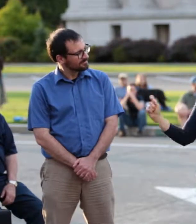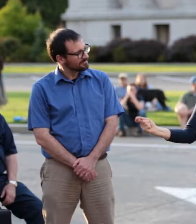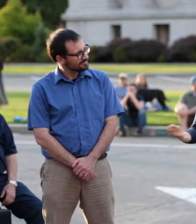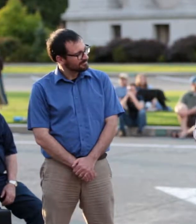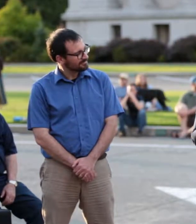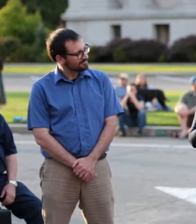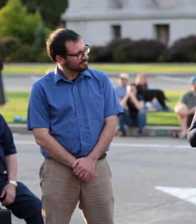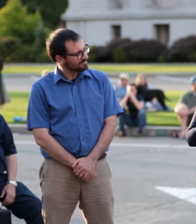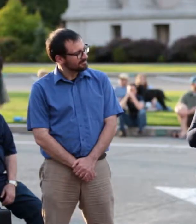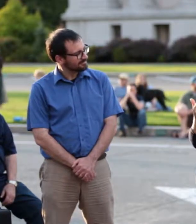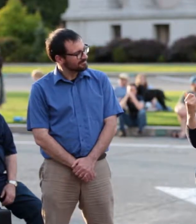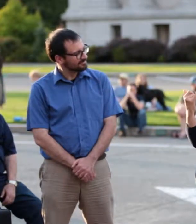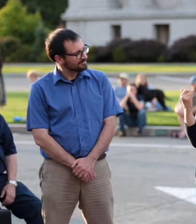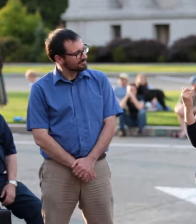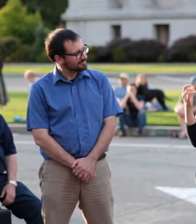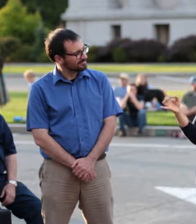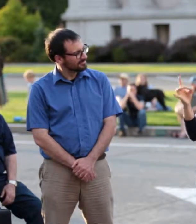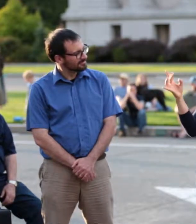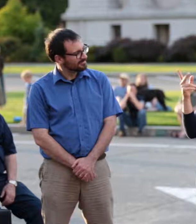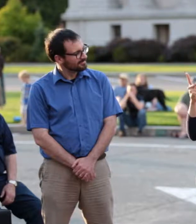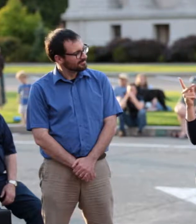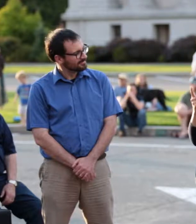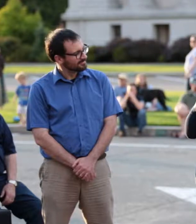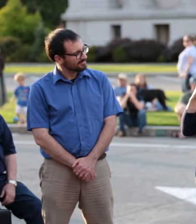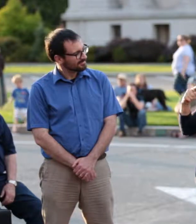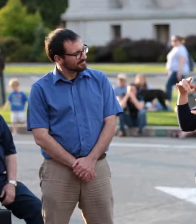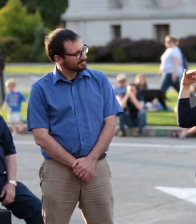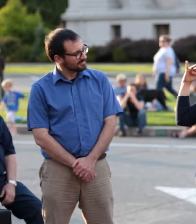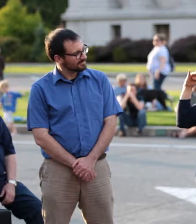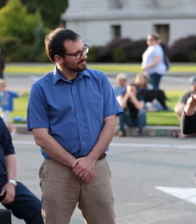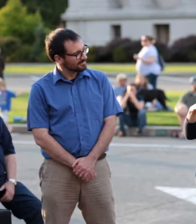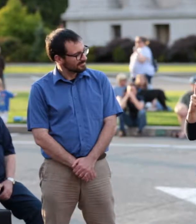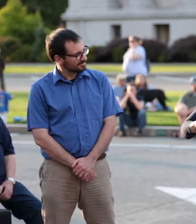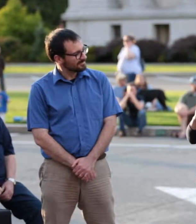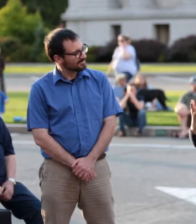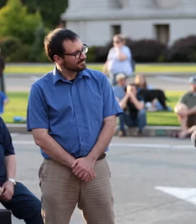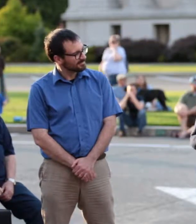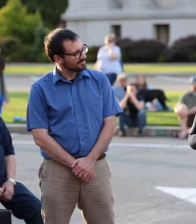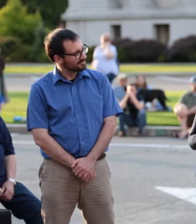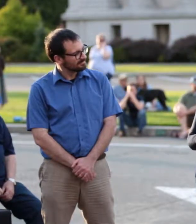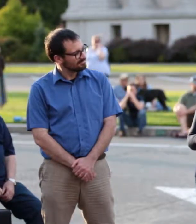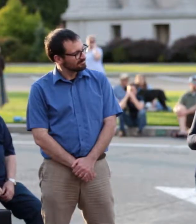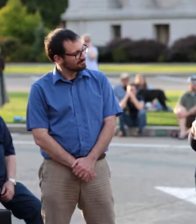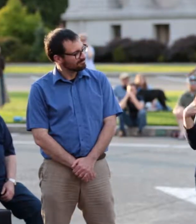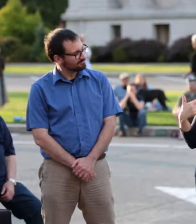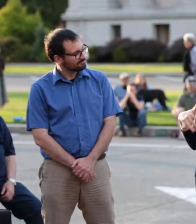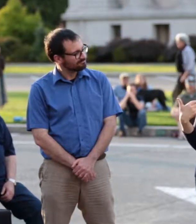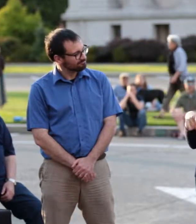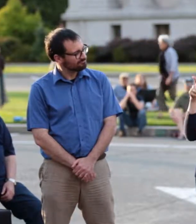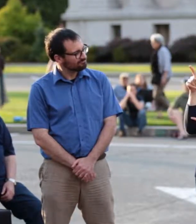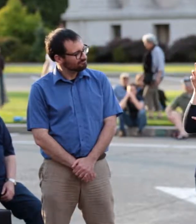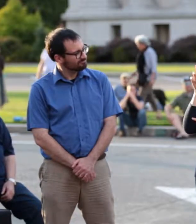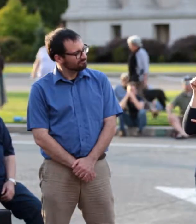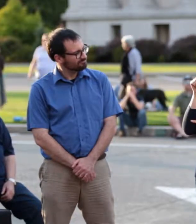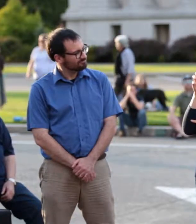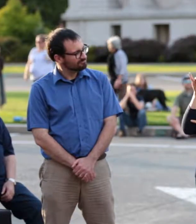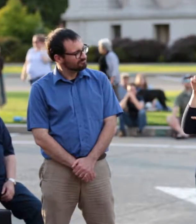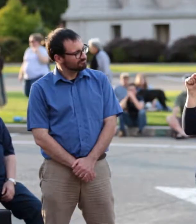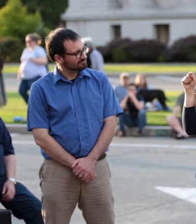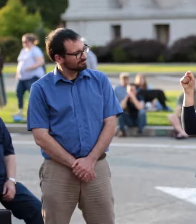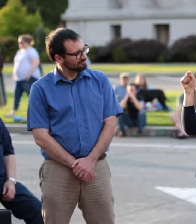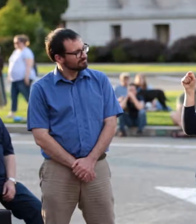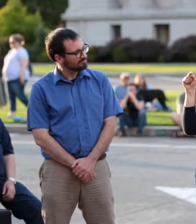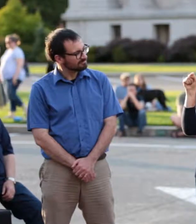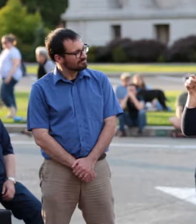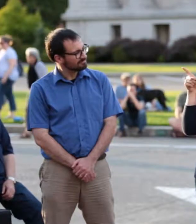immigrants. During the past 2 years, this administration has steadily advanced a racist agenda through rhetoric and the